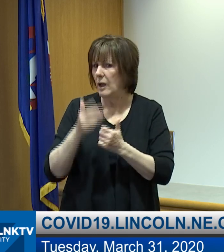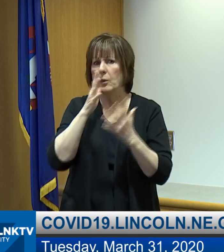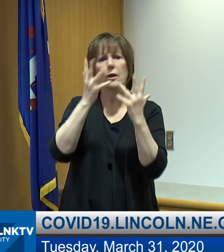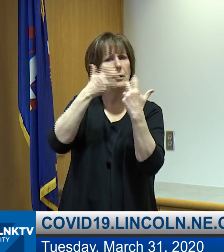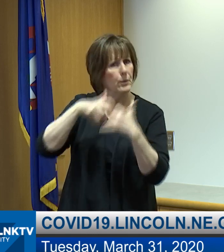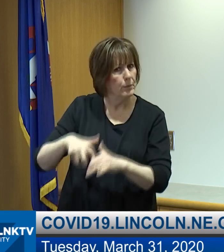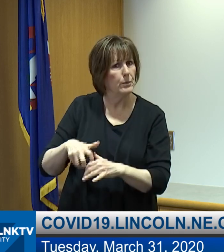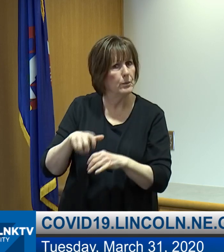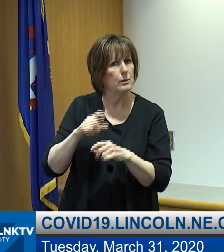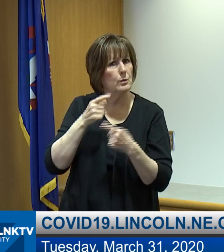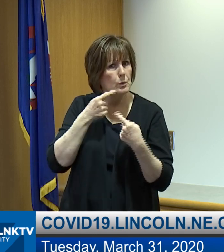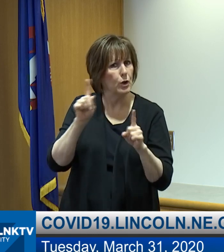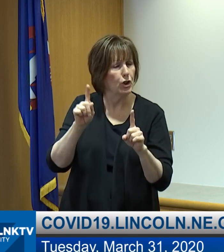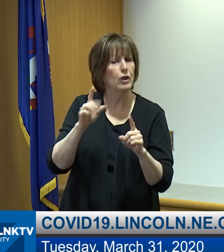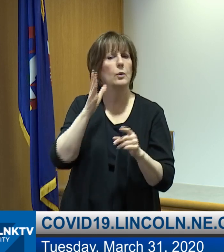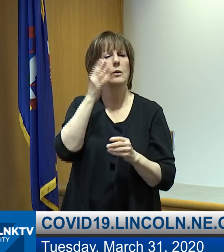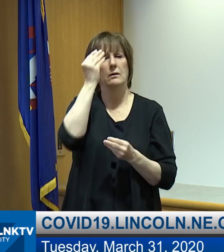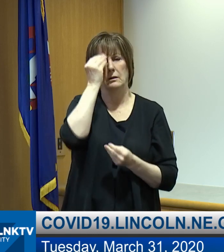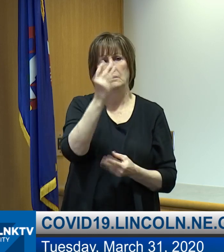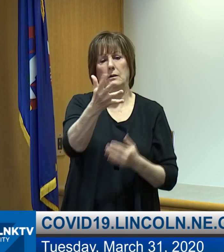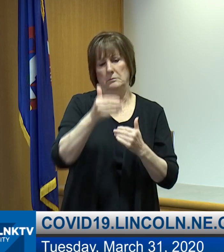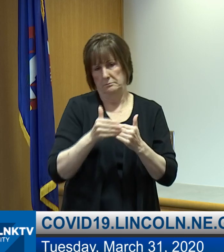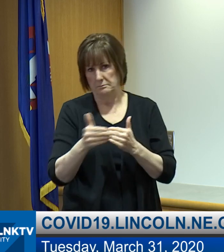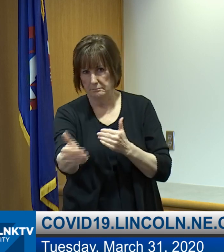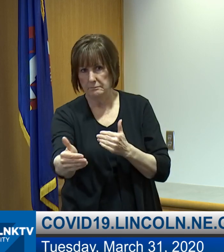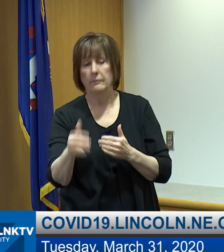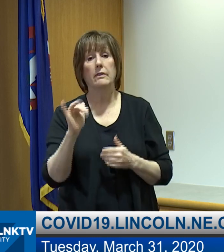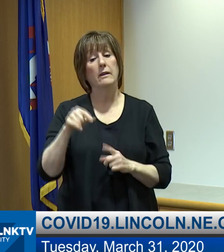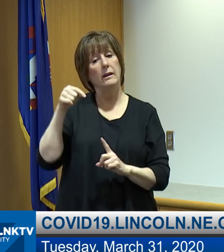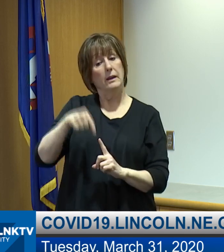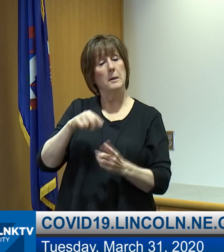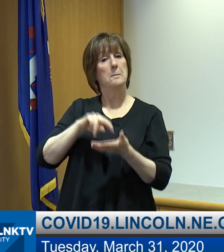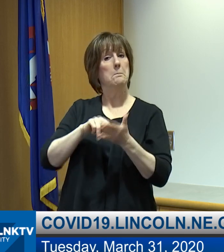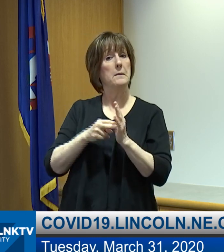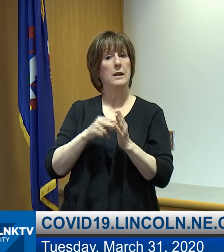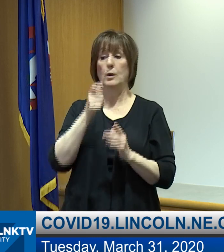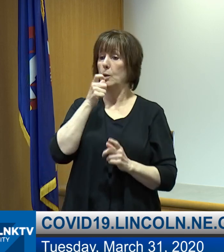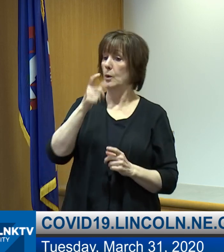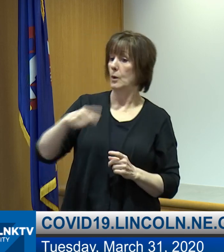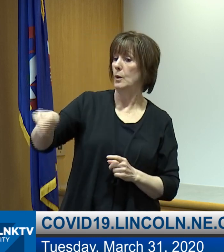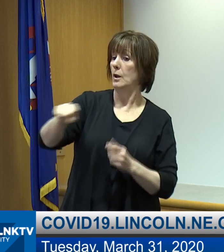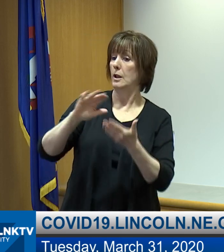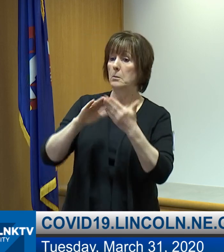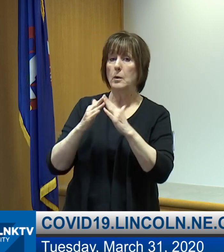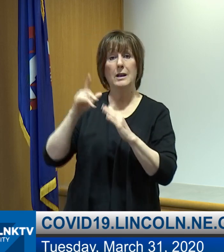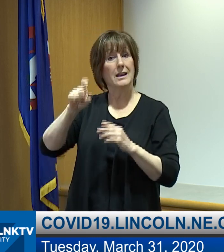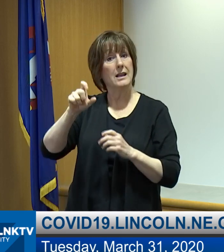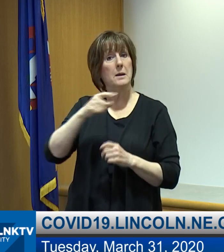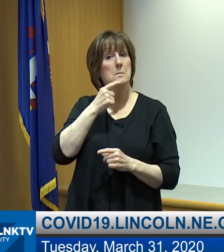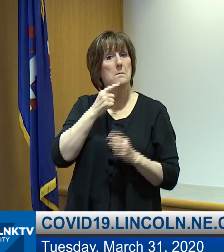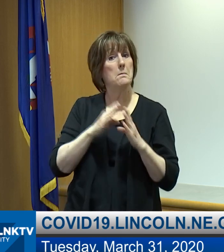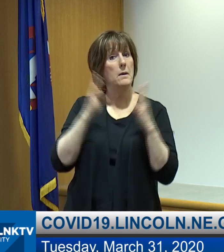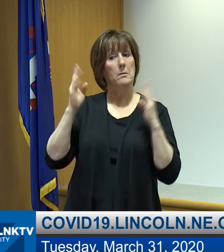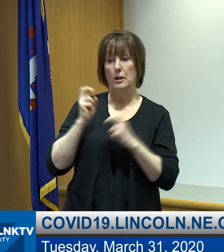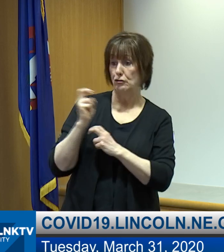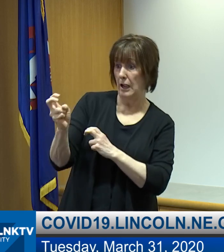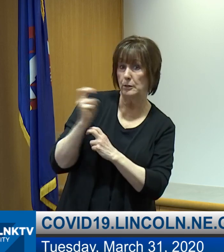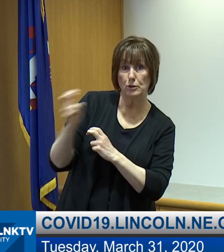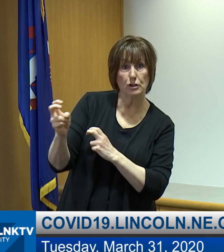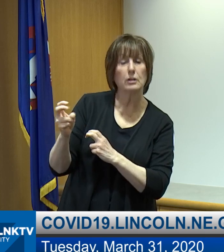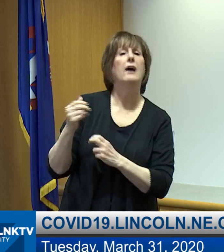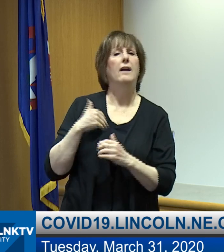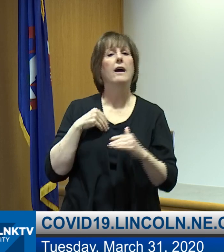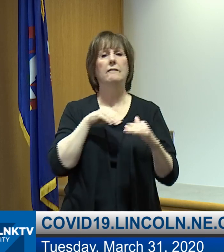and we'll have more information in the days ahead. This project will help ensure that members of our community in need of public transportation still